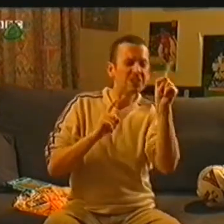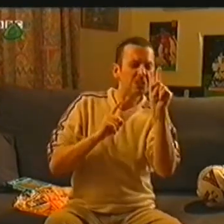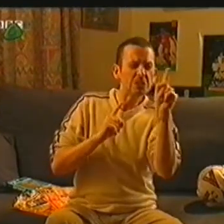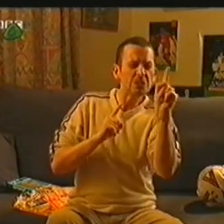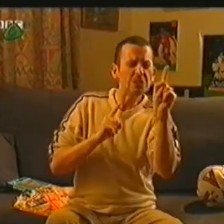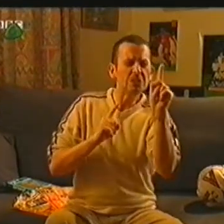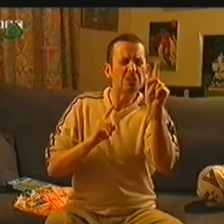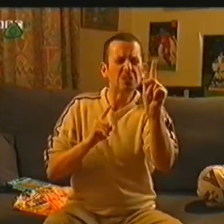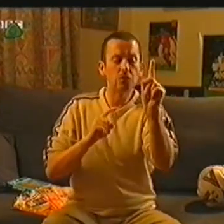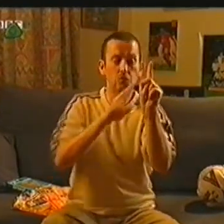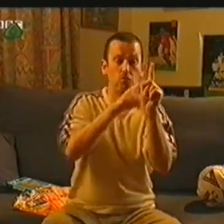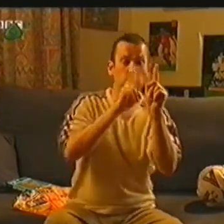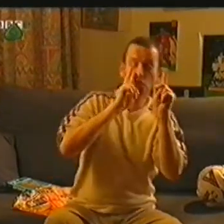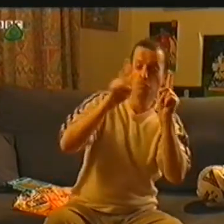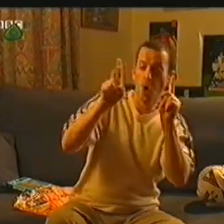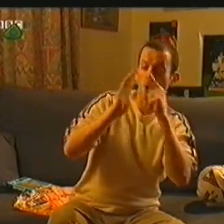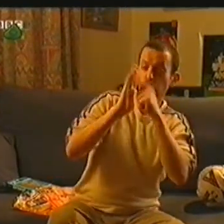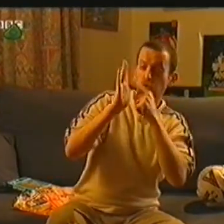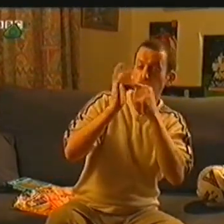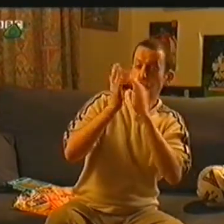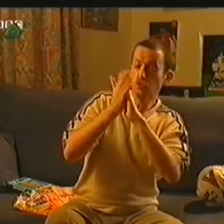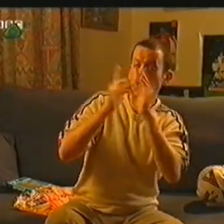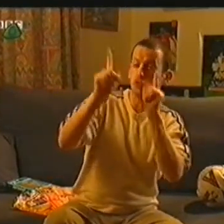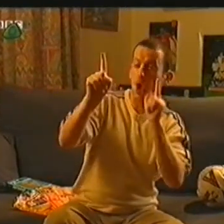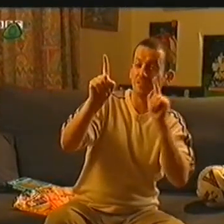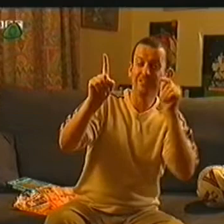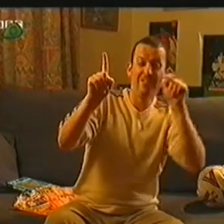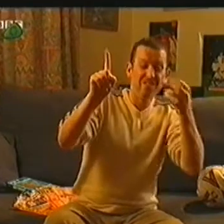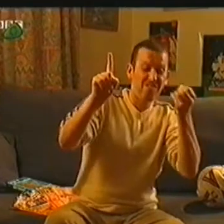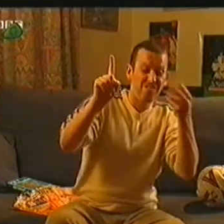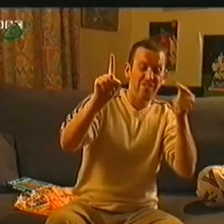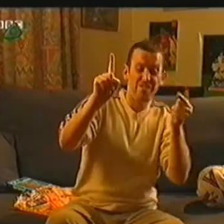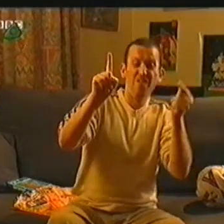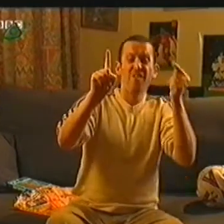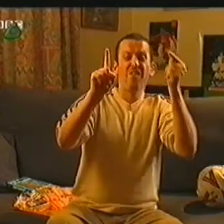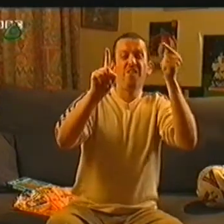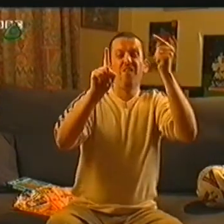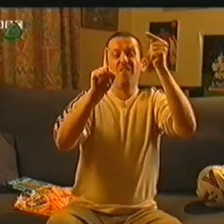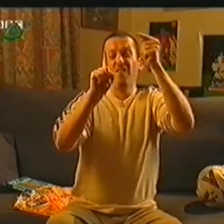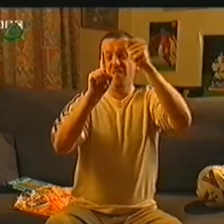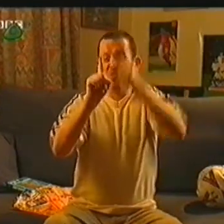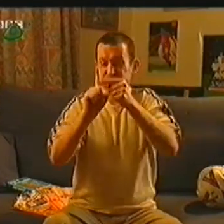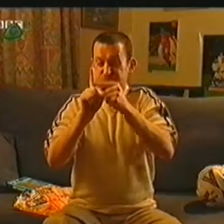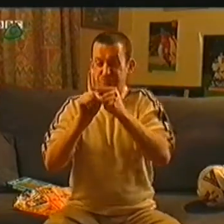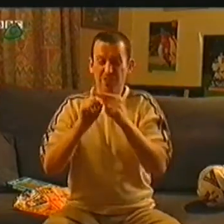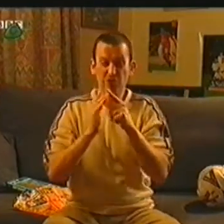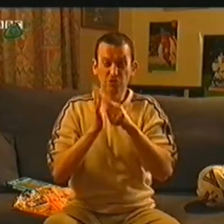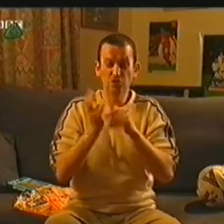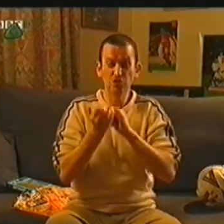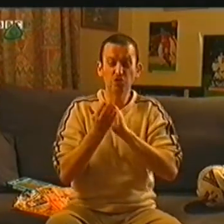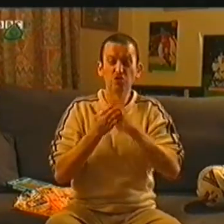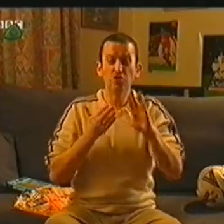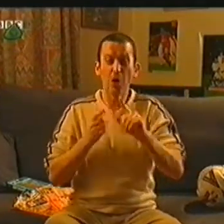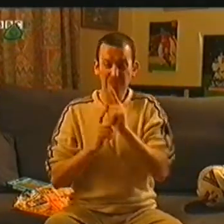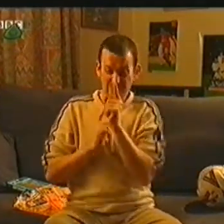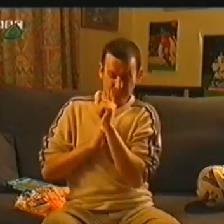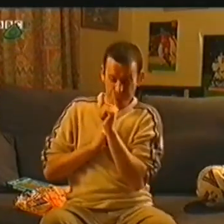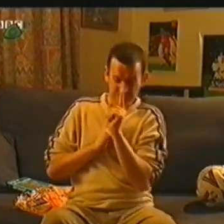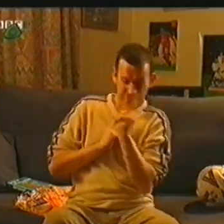of a muddy hand, he threw the ball to Andy, who passed it to Kev. Kev, screaming like a banshee, headed the ball to Josh.